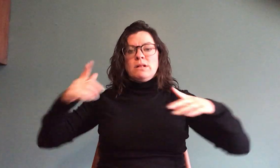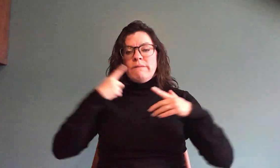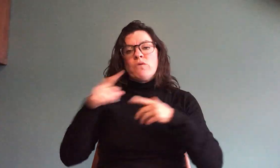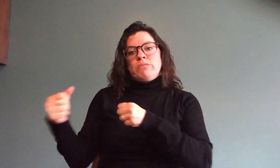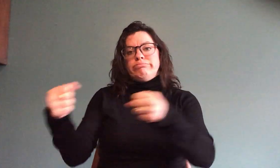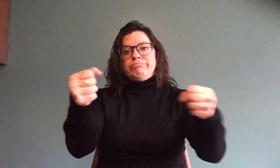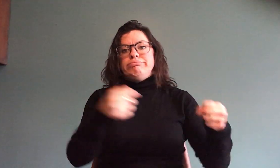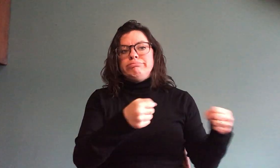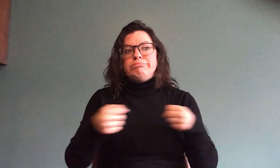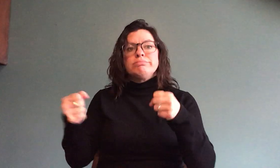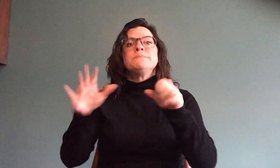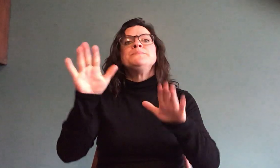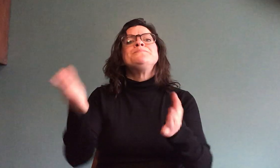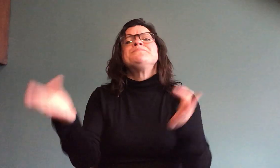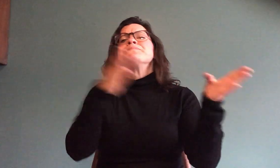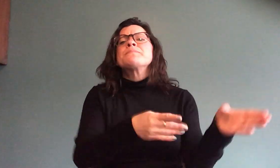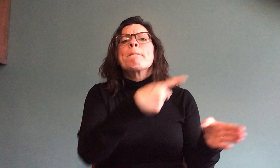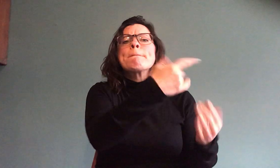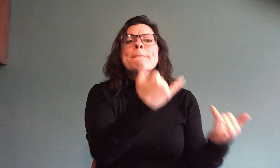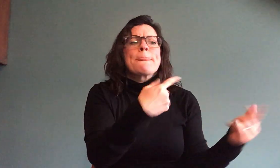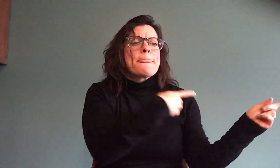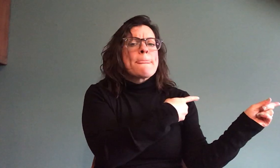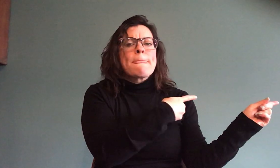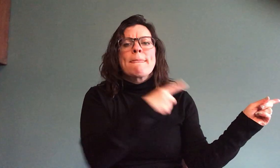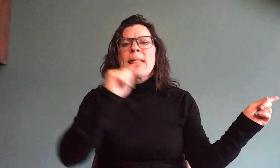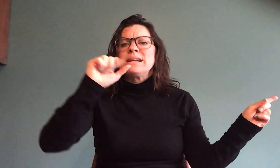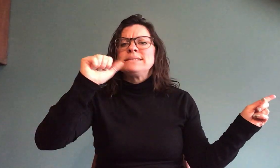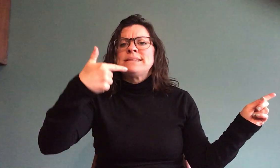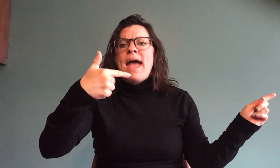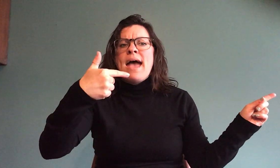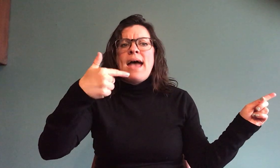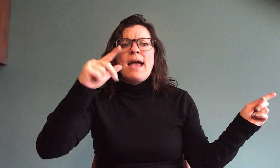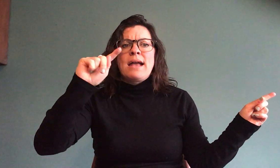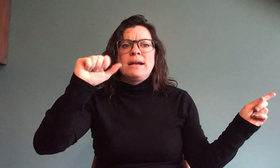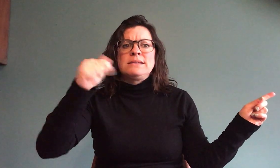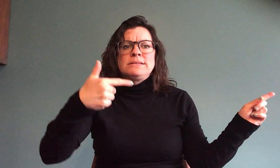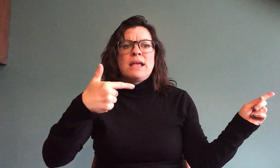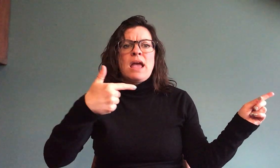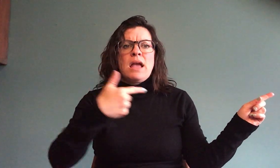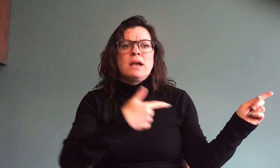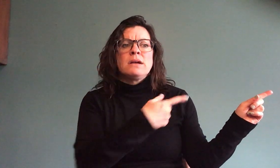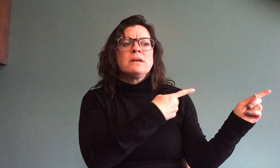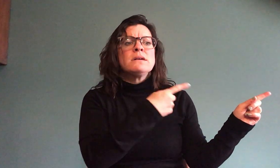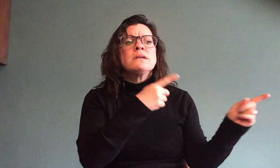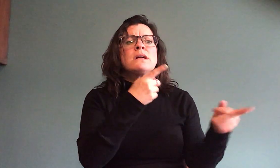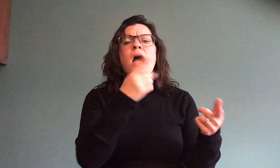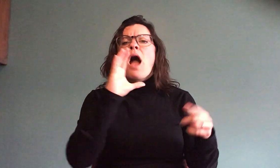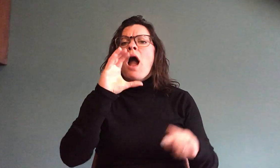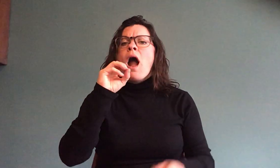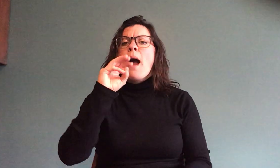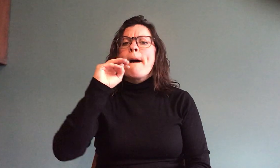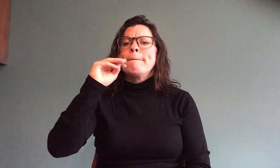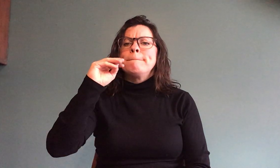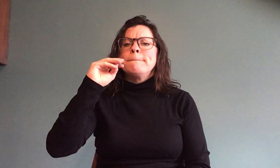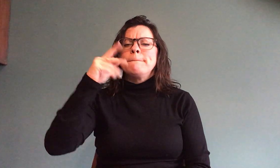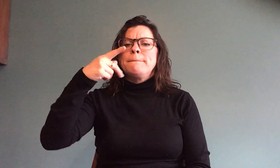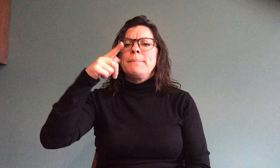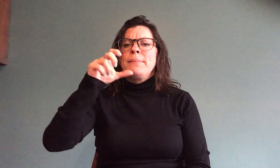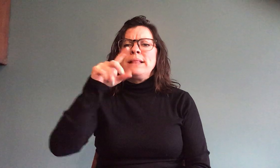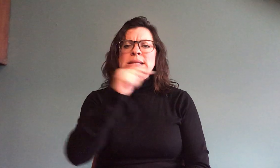Complete. Compliment. What does that mean? finish, like the job is done. Yeah, well,